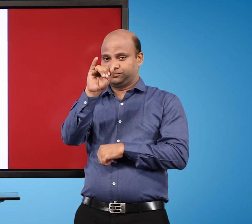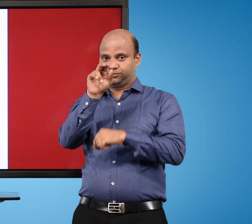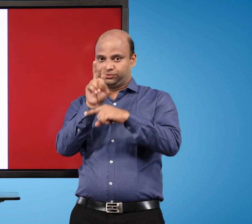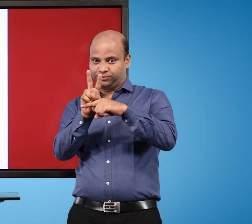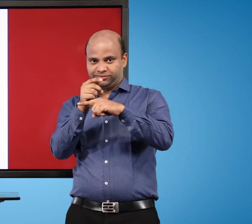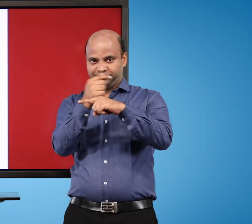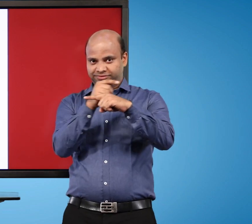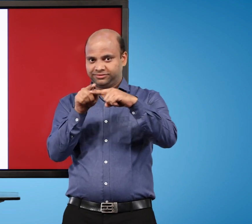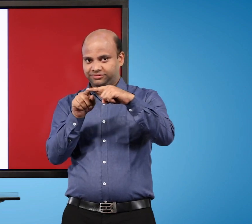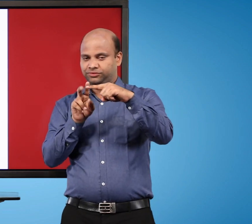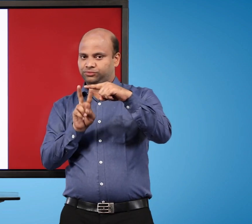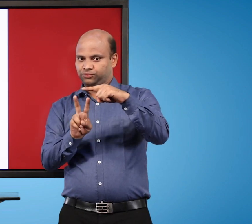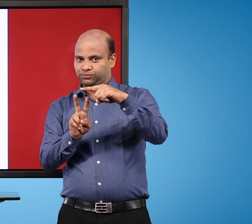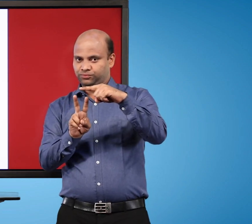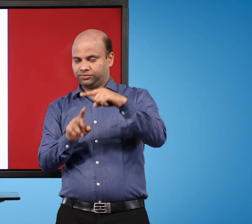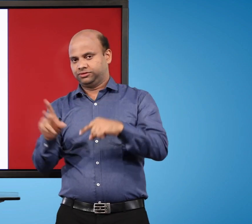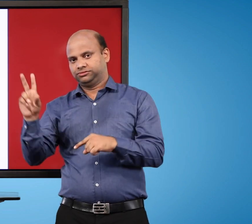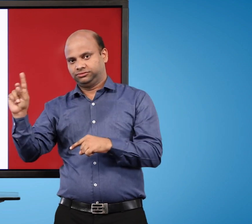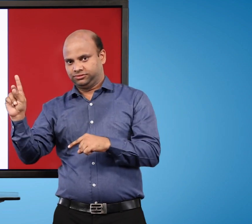Minus 2 is equal to 4, 2.